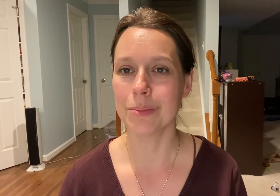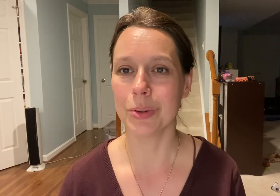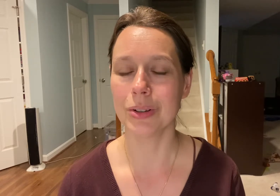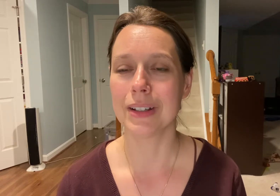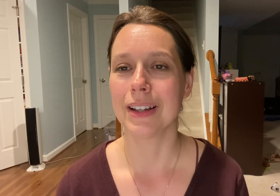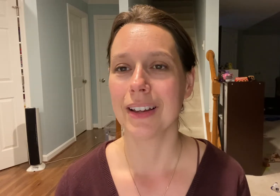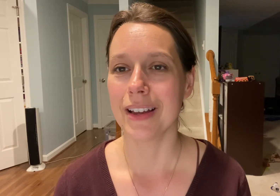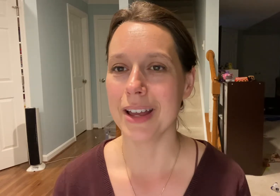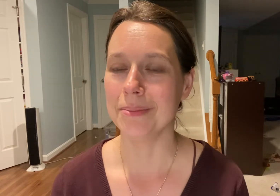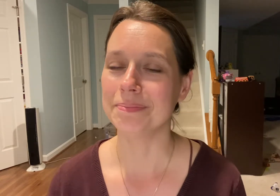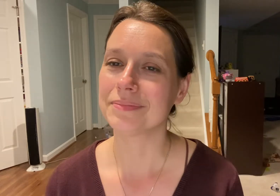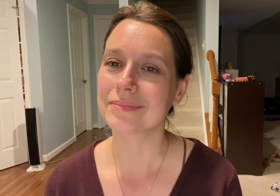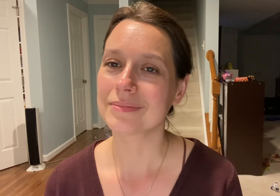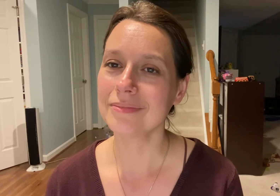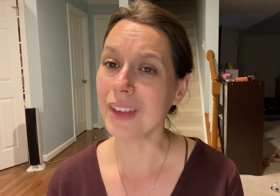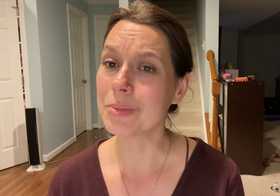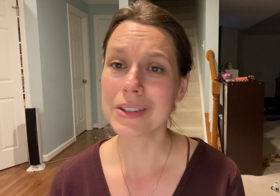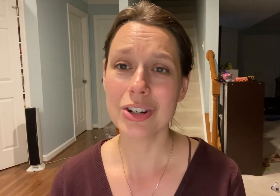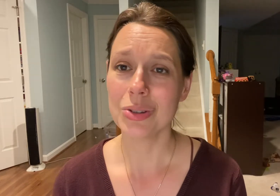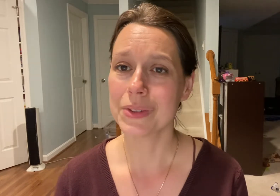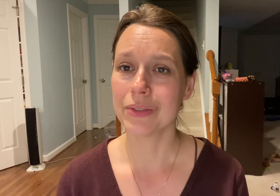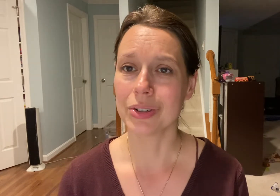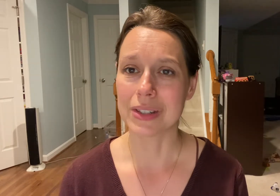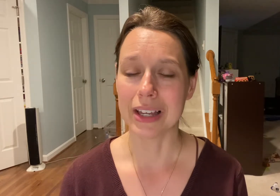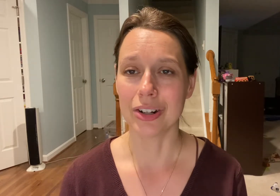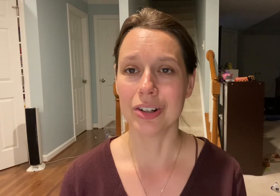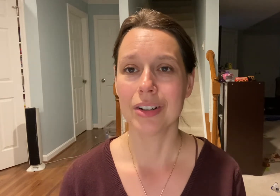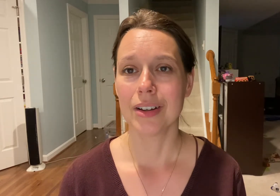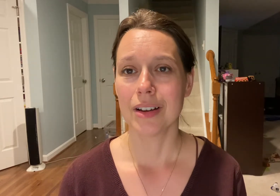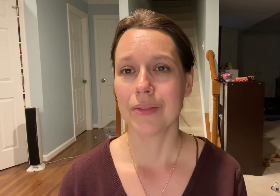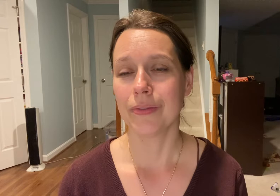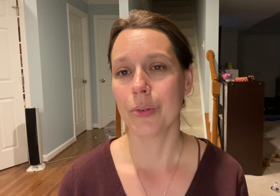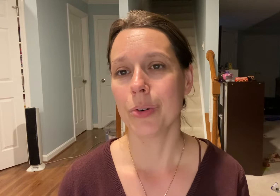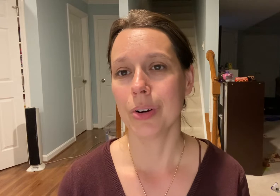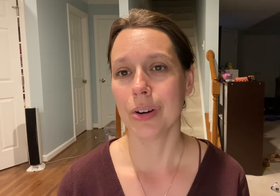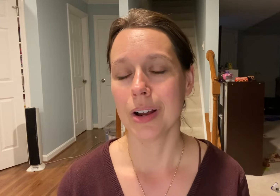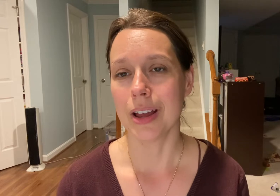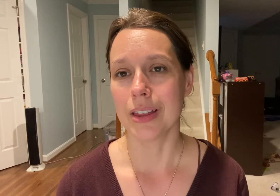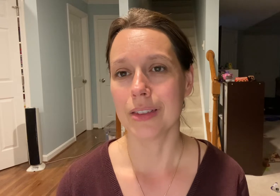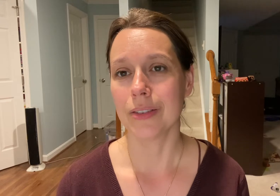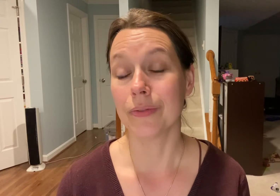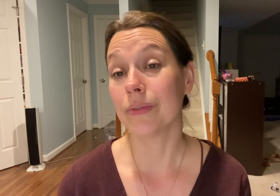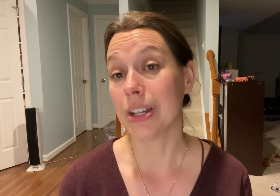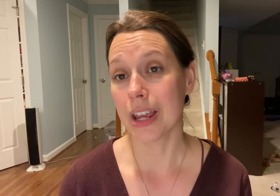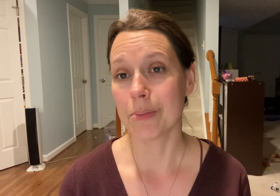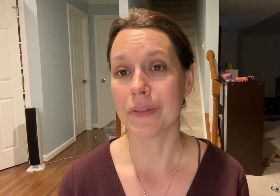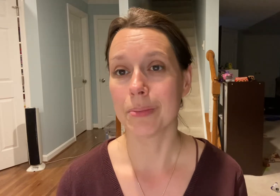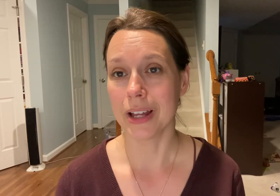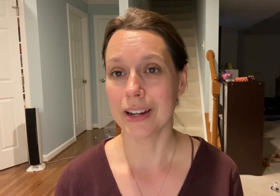simple. I'm just going to use the first letter for the name of the planet.